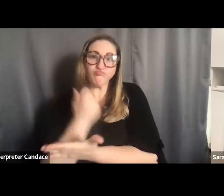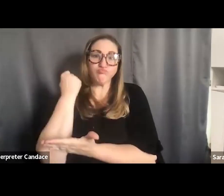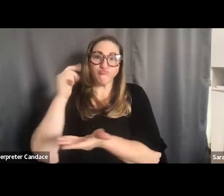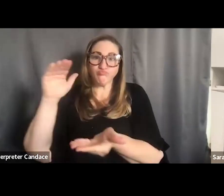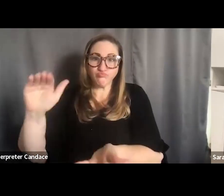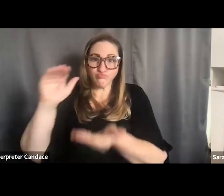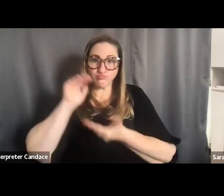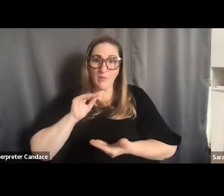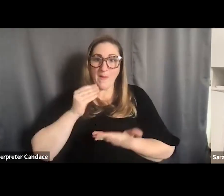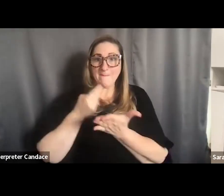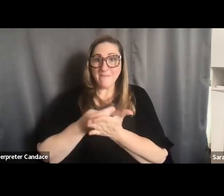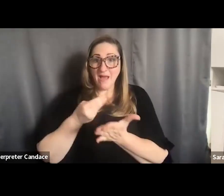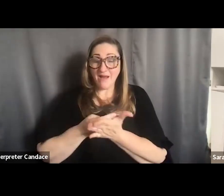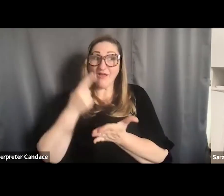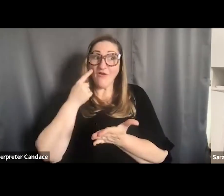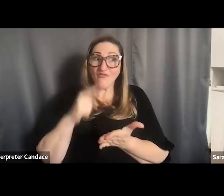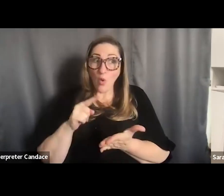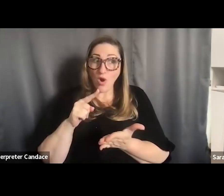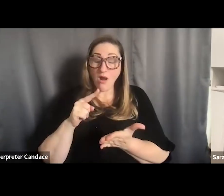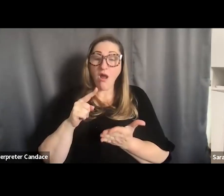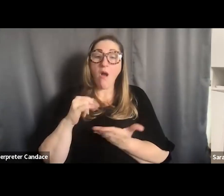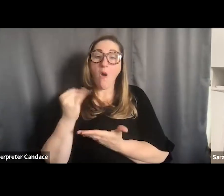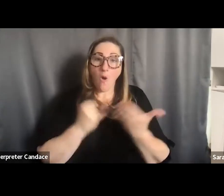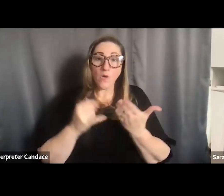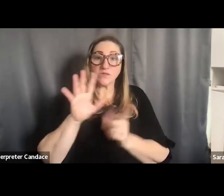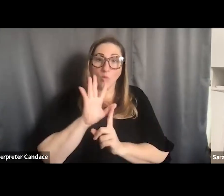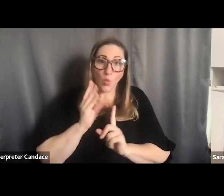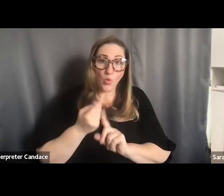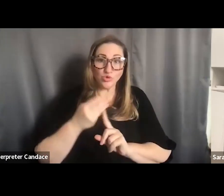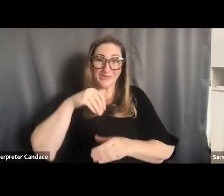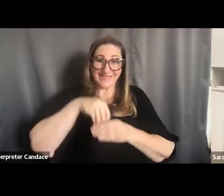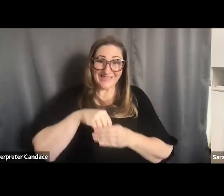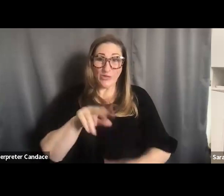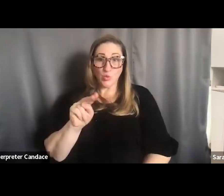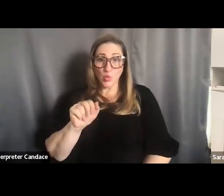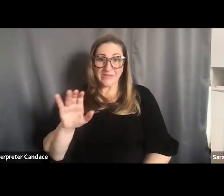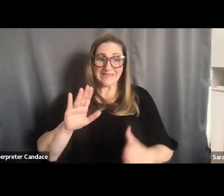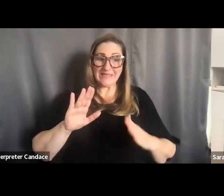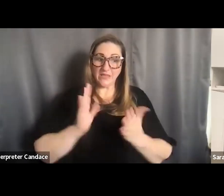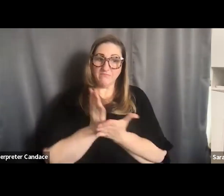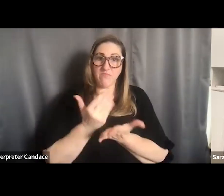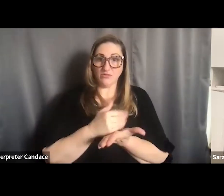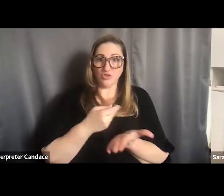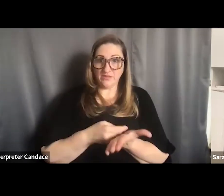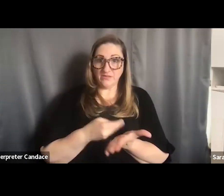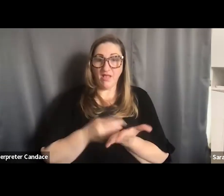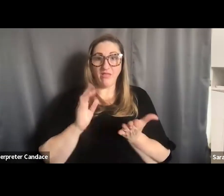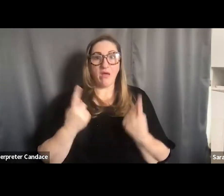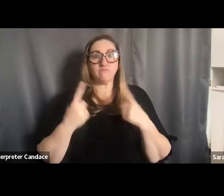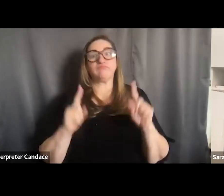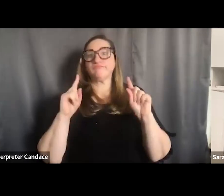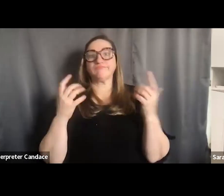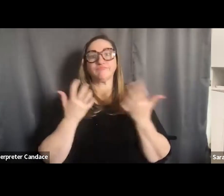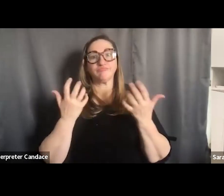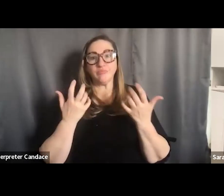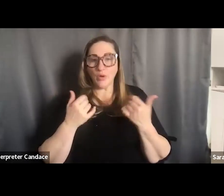funding for arts and culture in the city budget. And with that success and win, and more to come, I'll pass it back